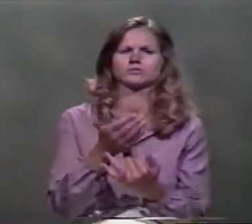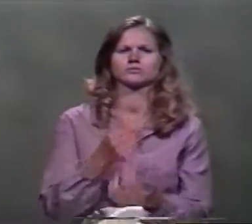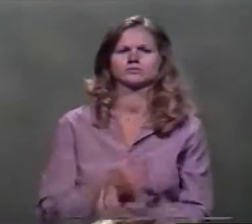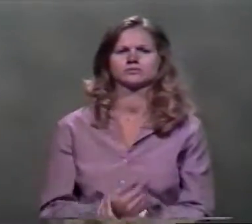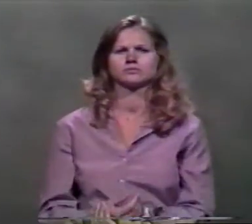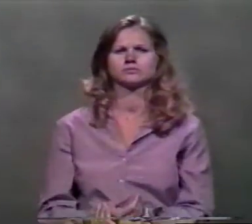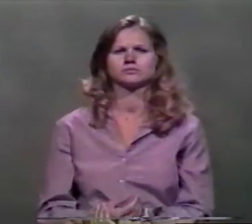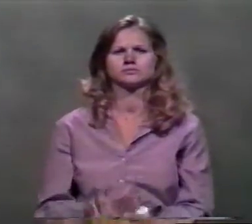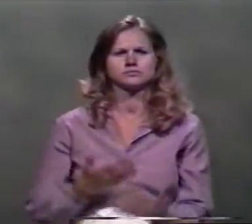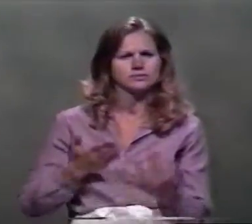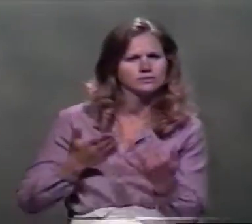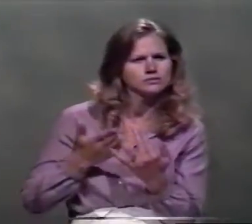Through.